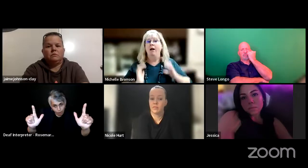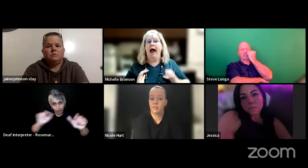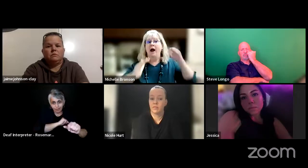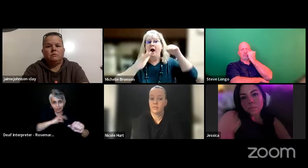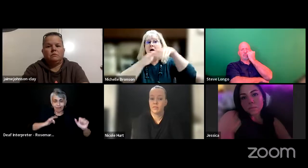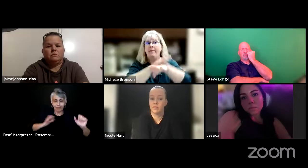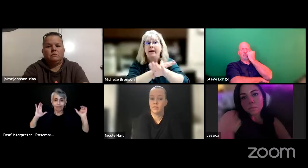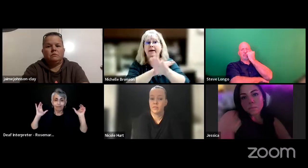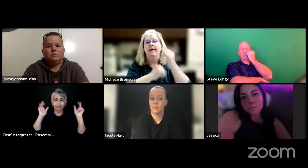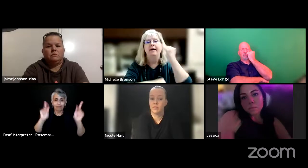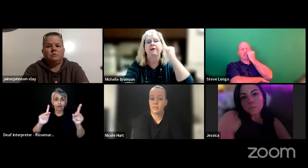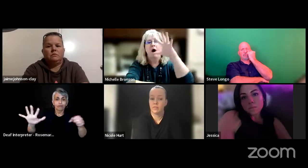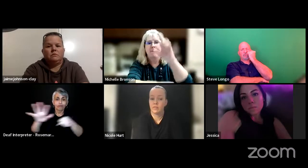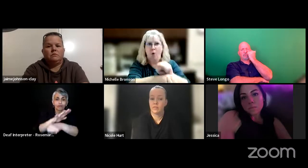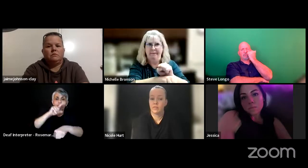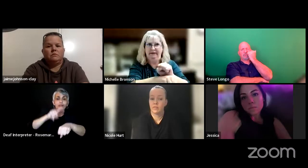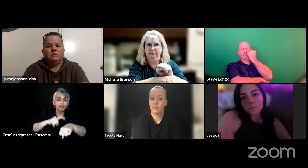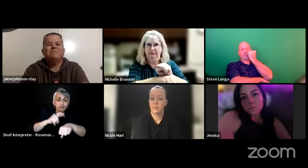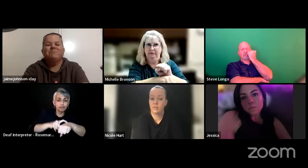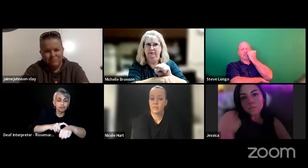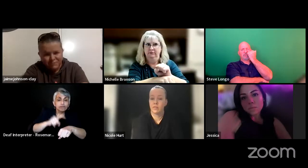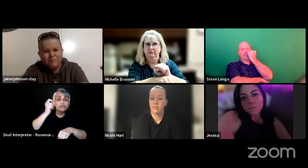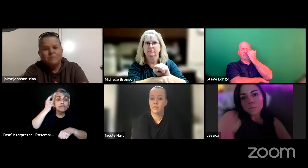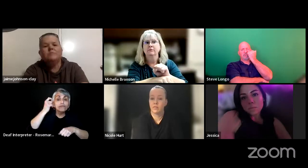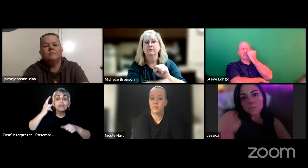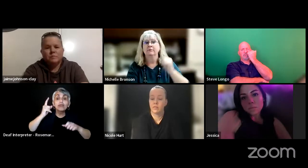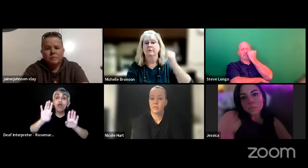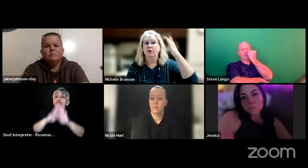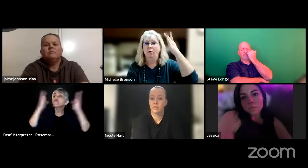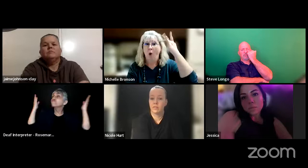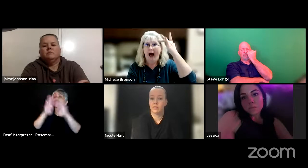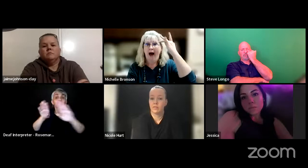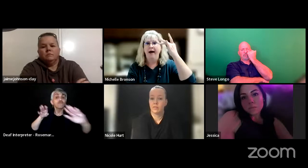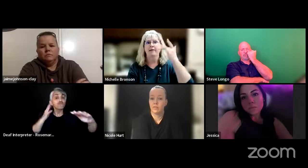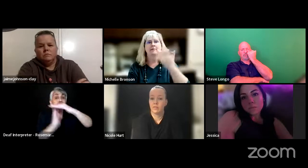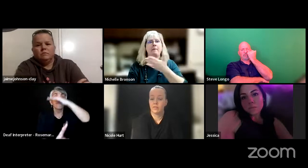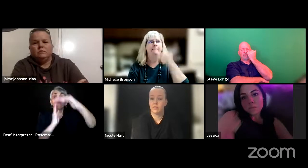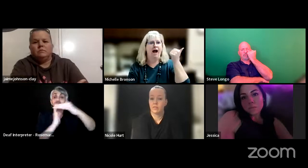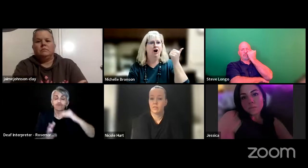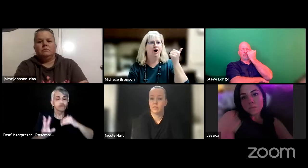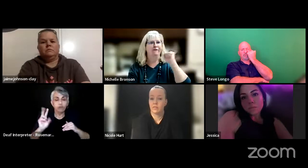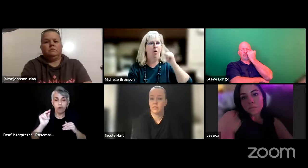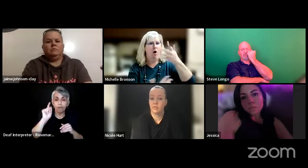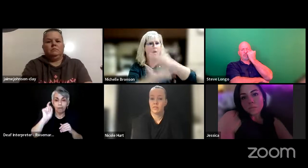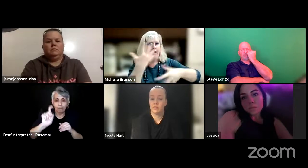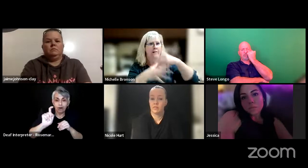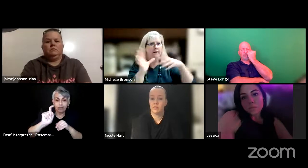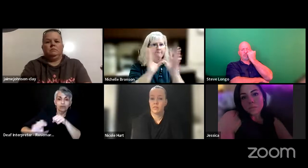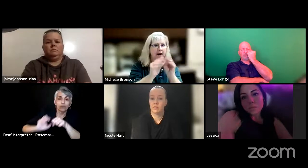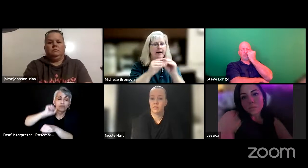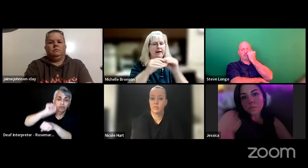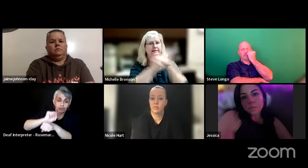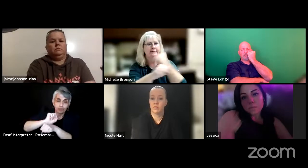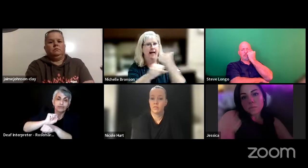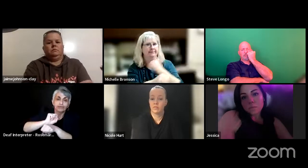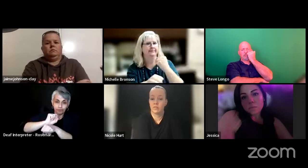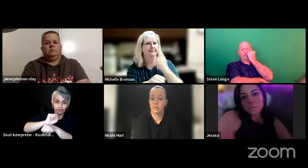2021. We are back in the office full time, but clients are able to come in if they have an appointment.